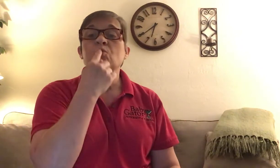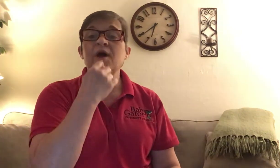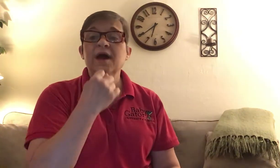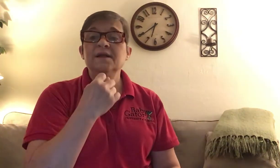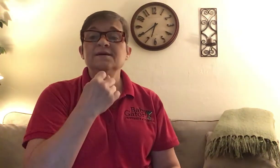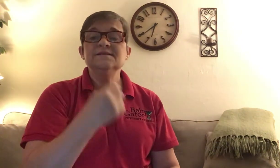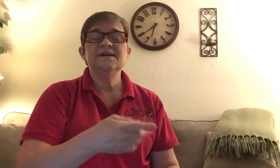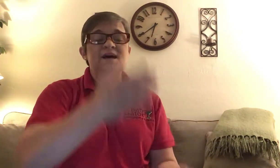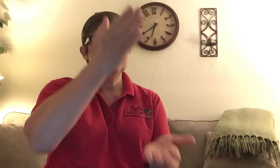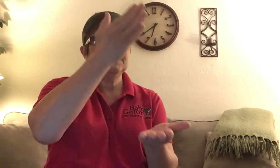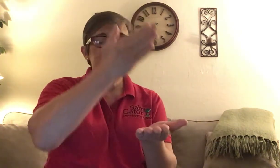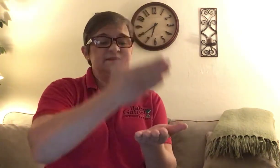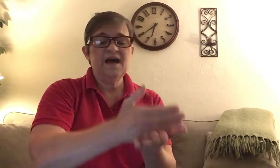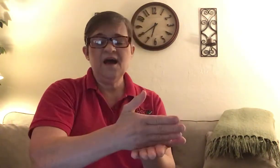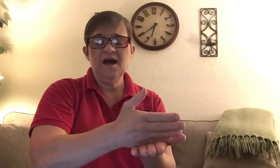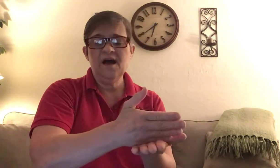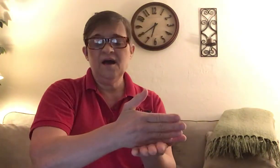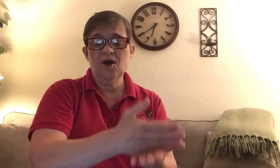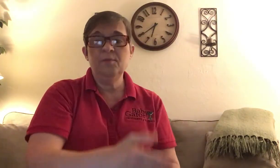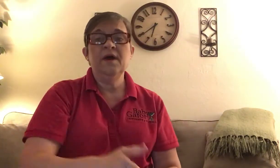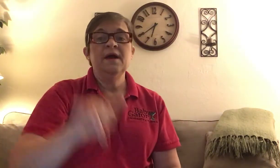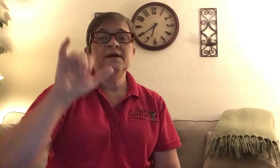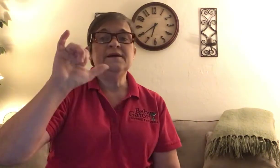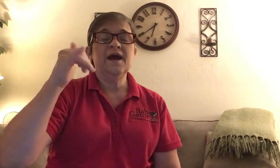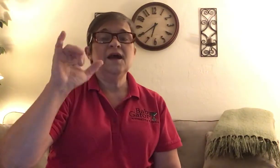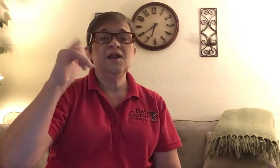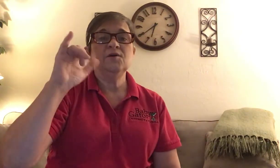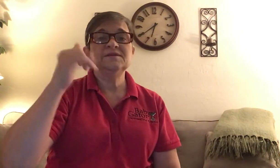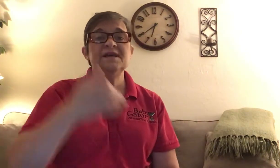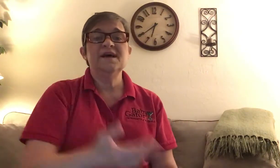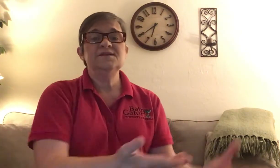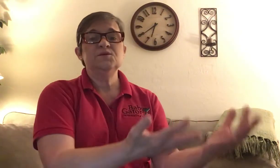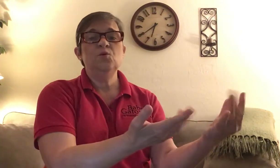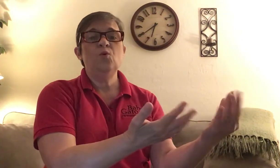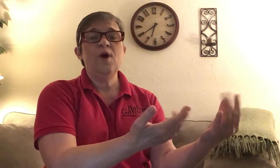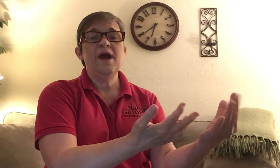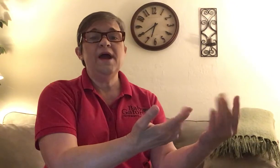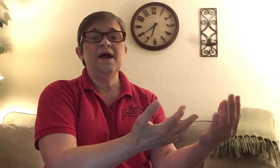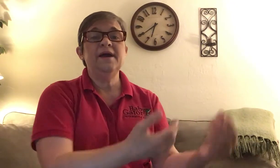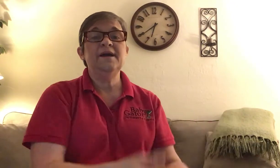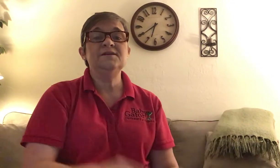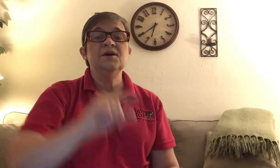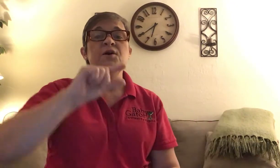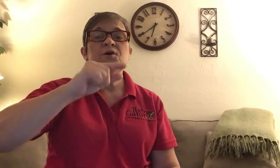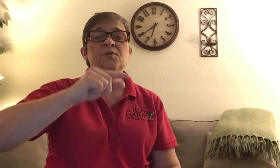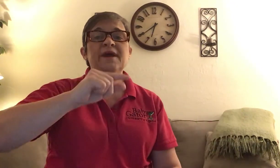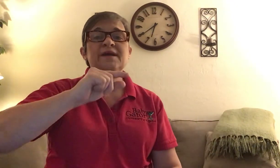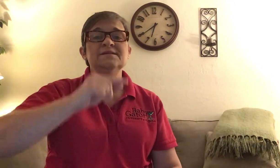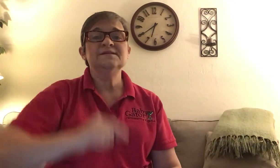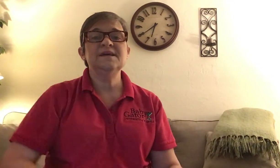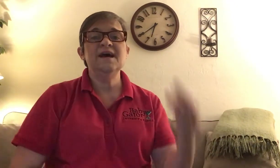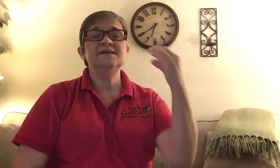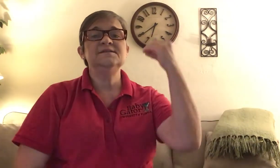Red says stop. Yellow says wait. Green says